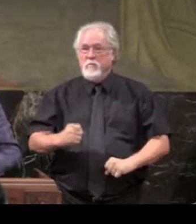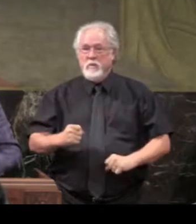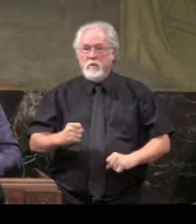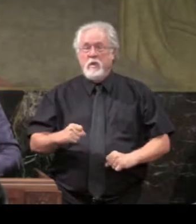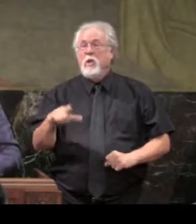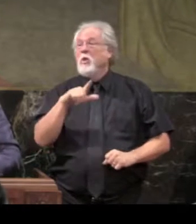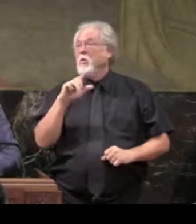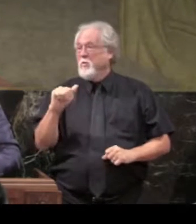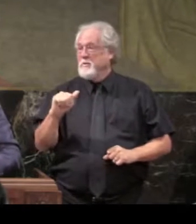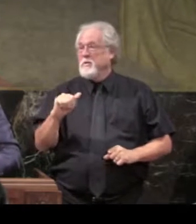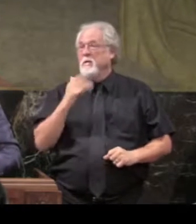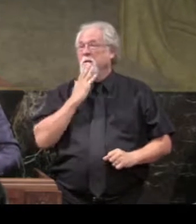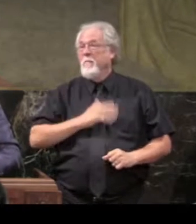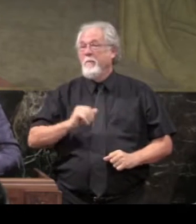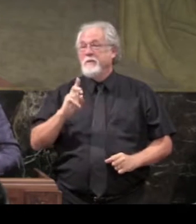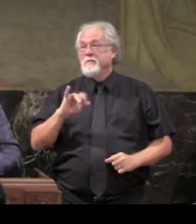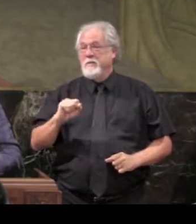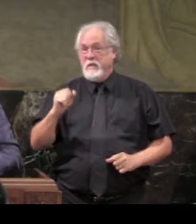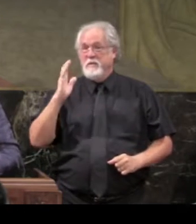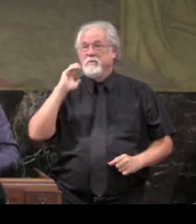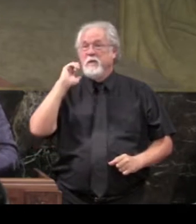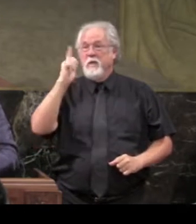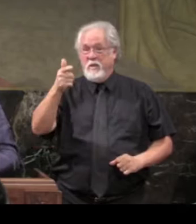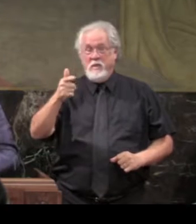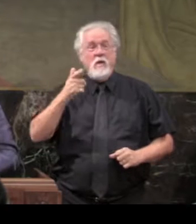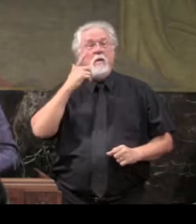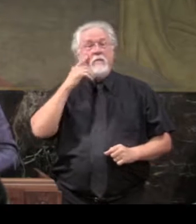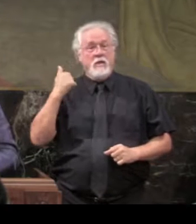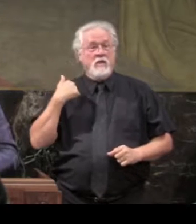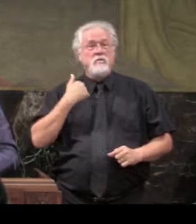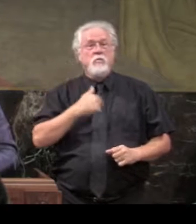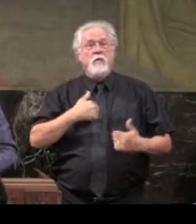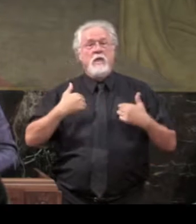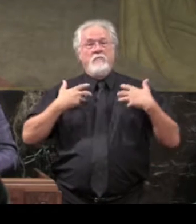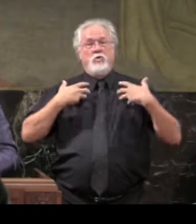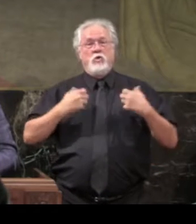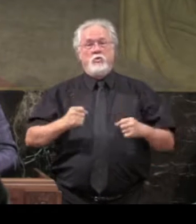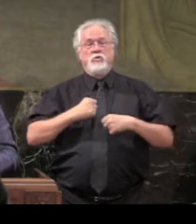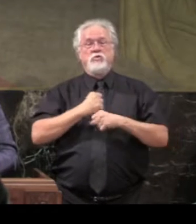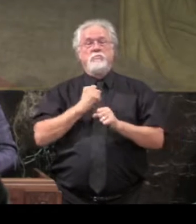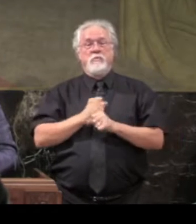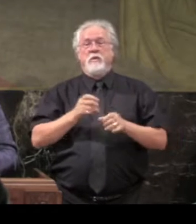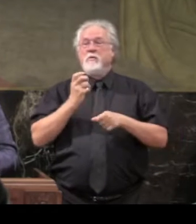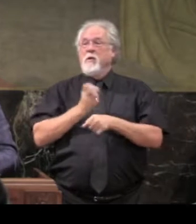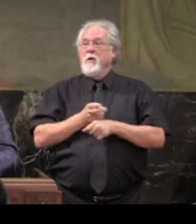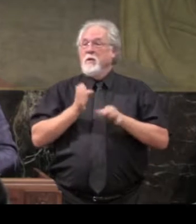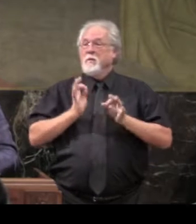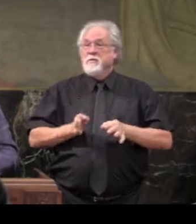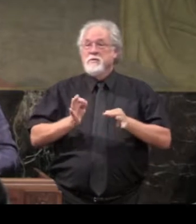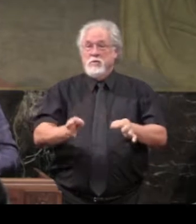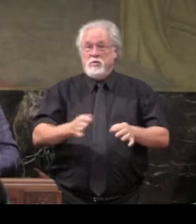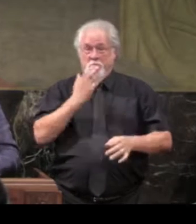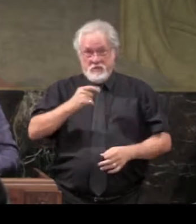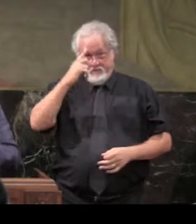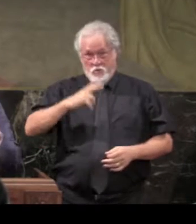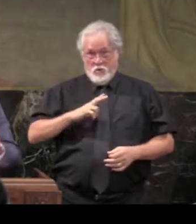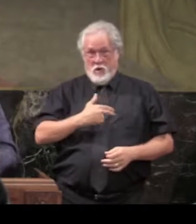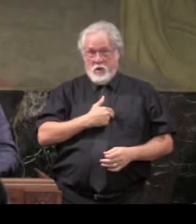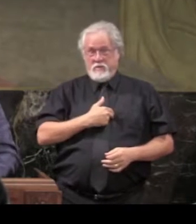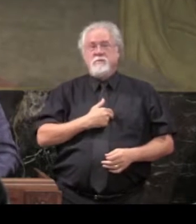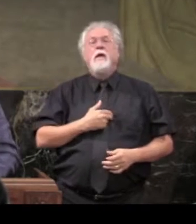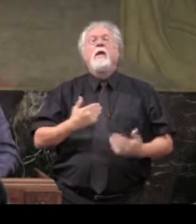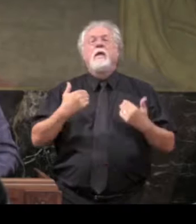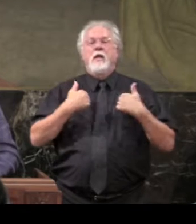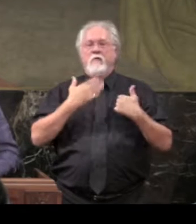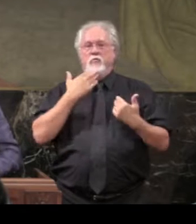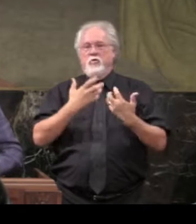that Louisiana's best days are ahead of us, because we're going to have the courage to make the hard decisions, the ones that are best for us, and because we have